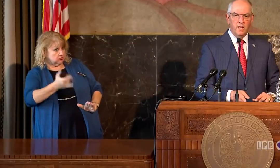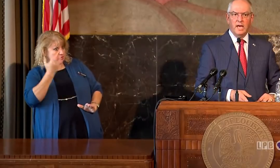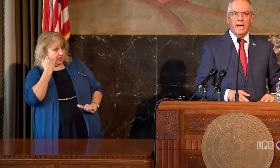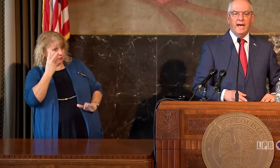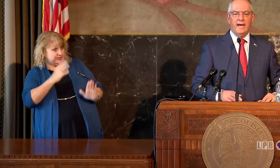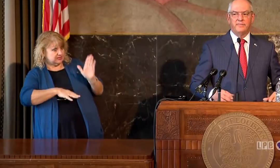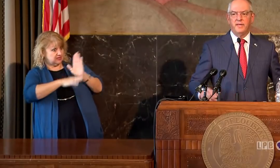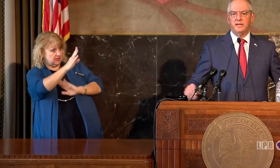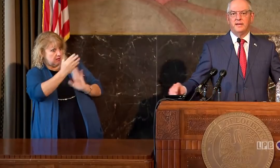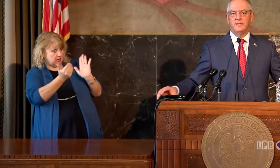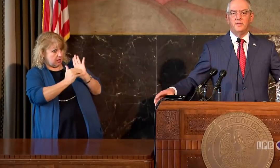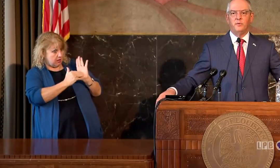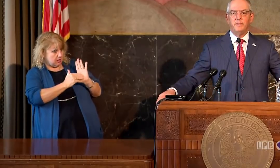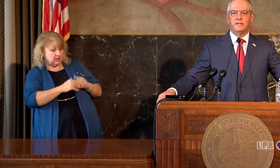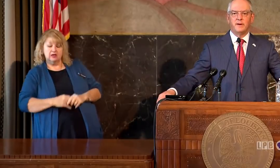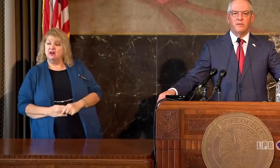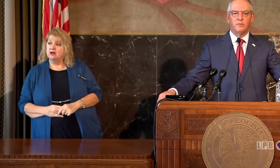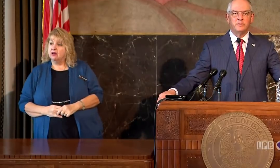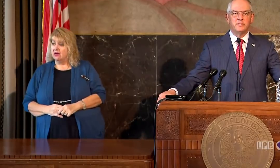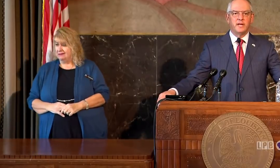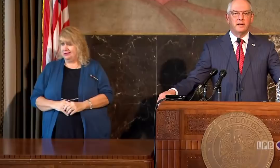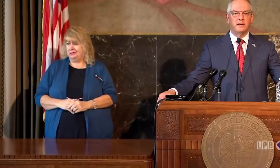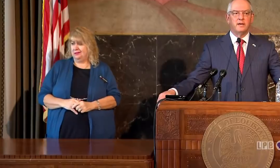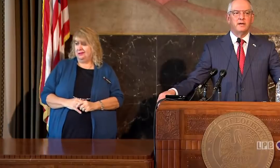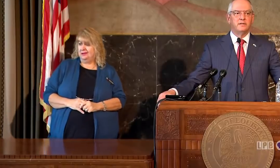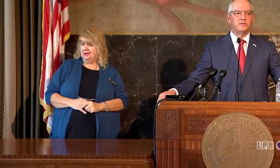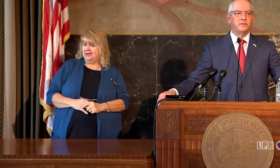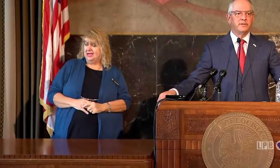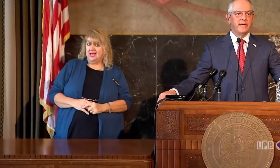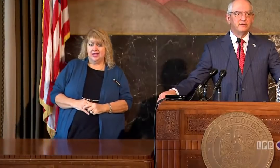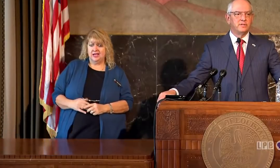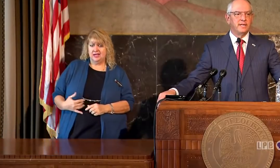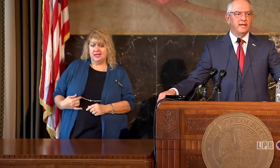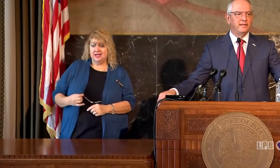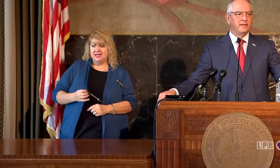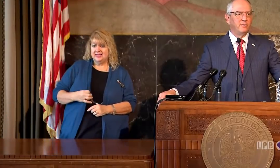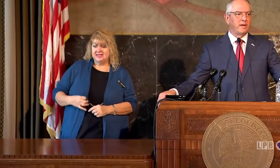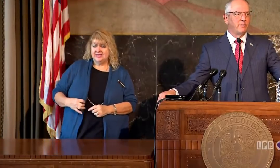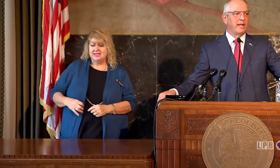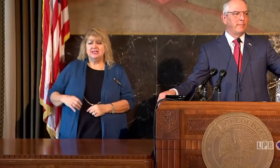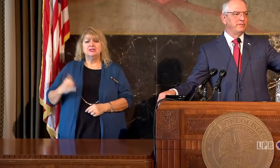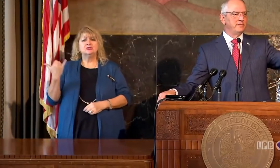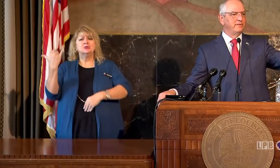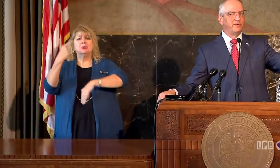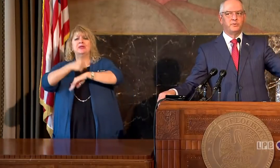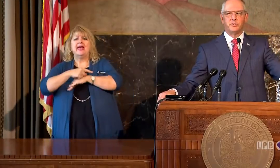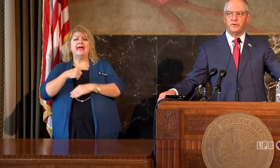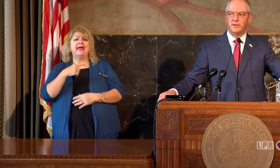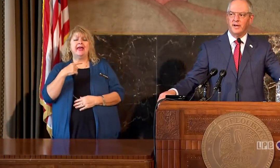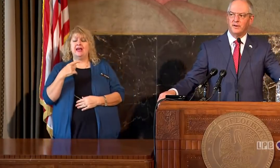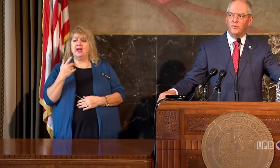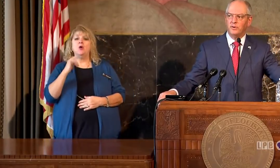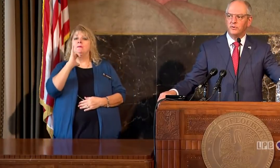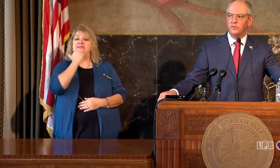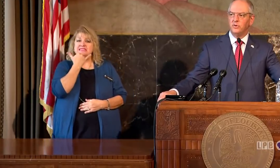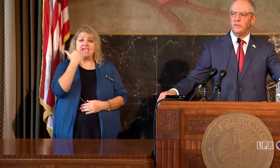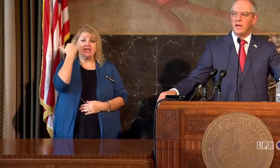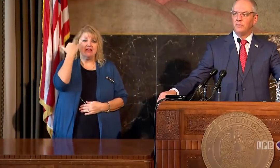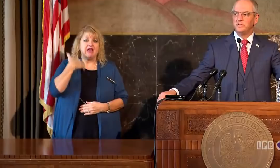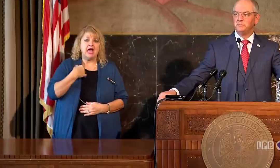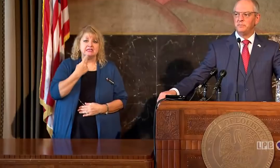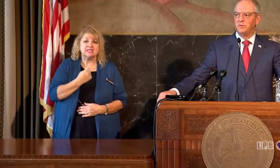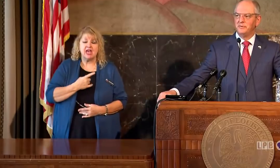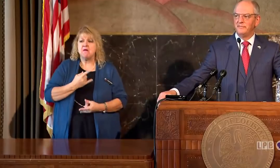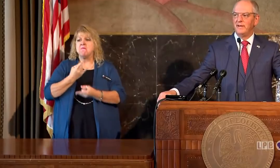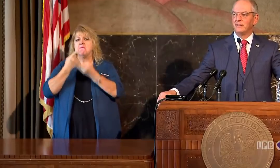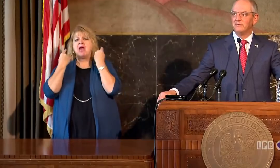Yeah. I think it would be a terrible mistake to announce today that no matter what happens in the future, you're not going to do that